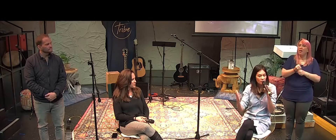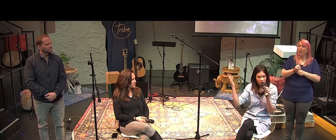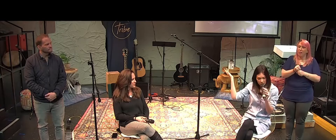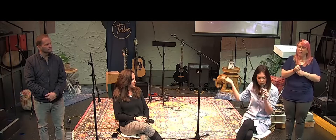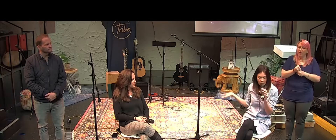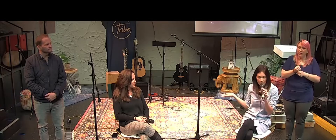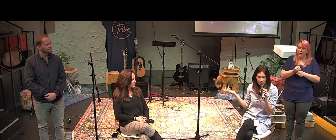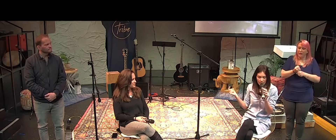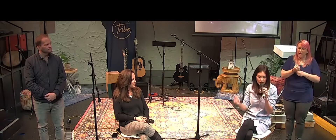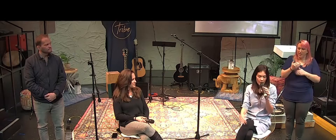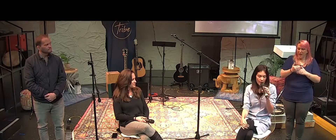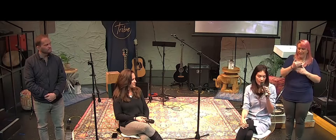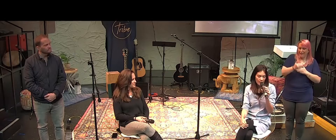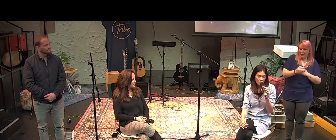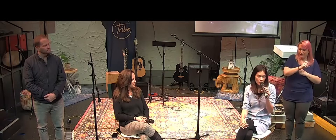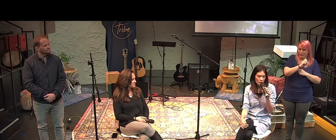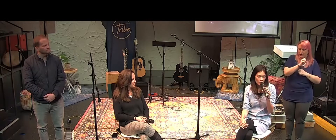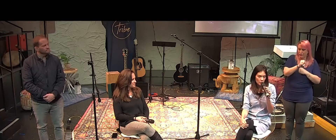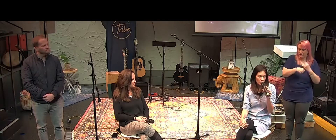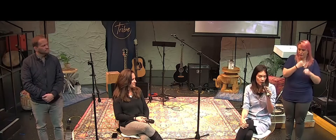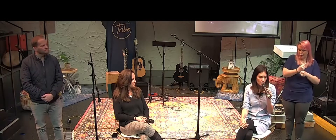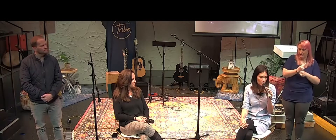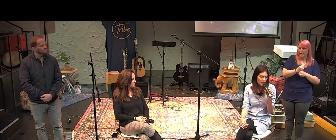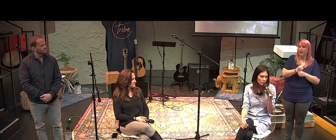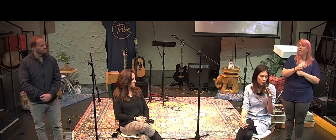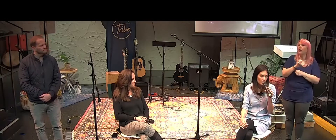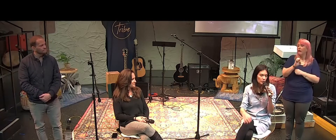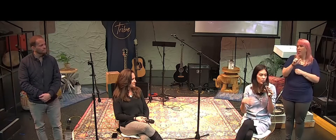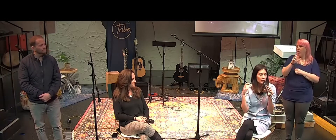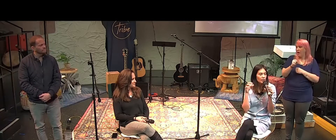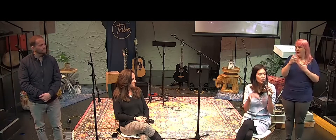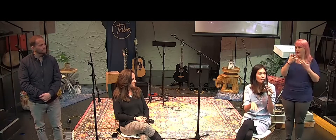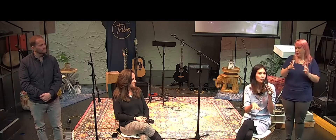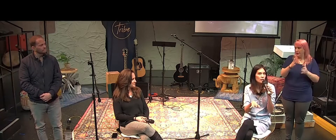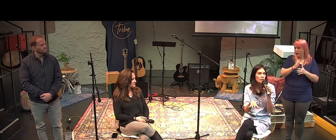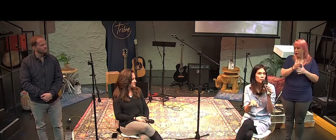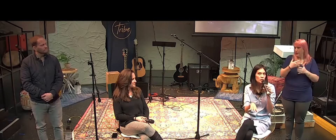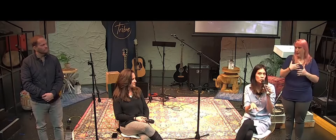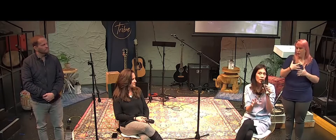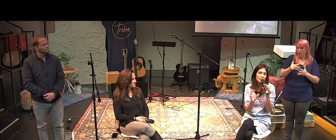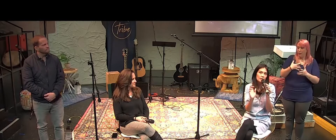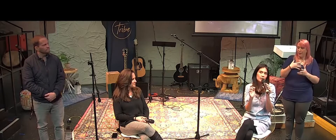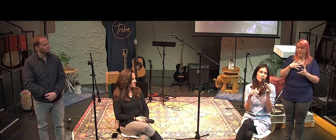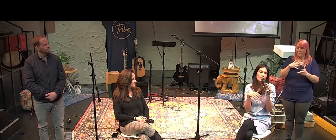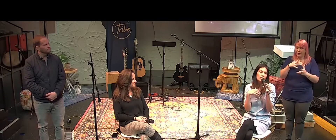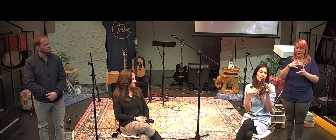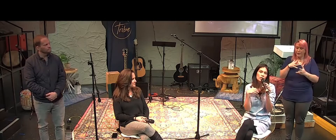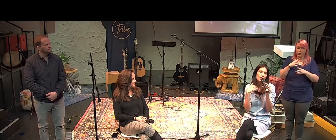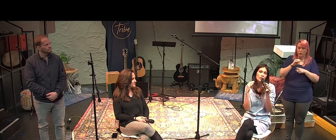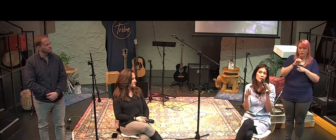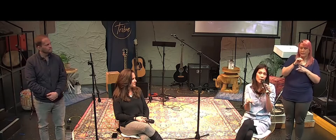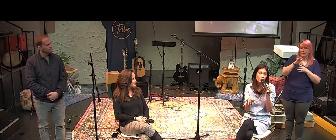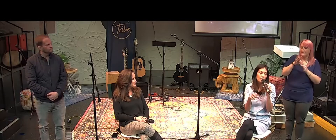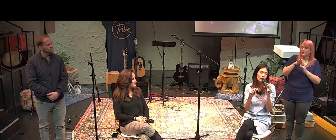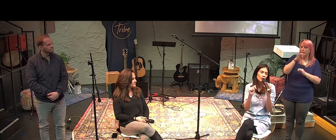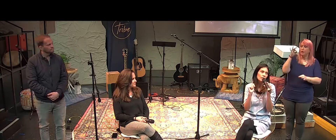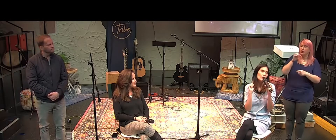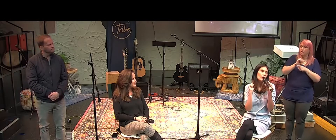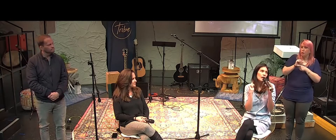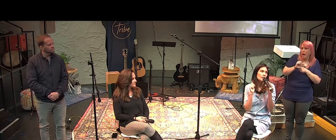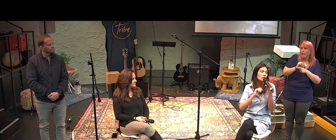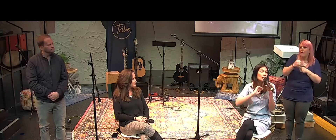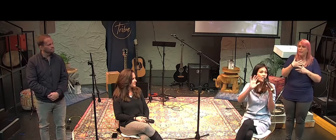Elias, what he shared today in response to what he was going through, he started really leaning into the spiritual practices. He started